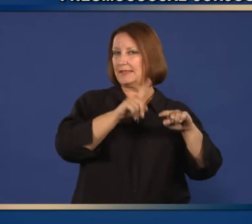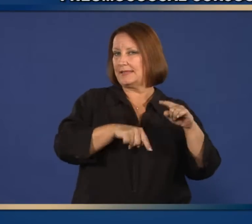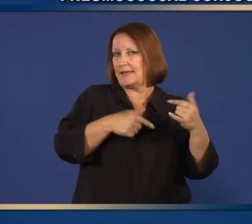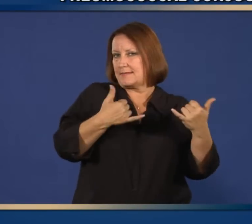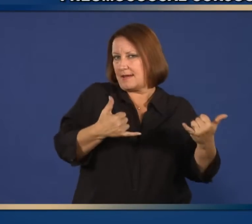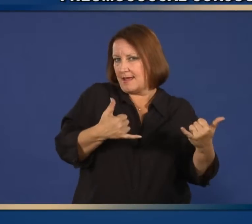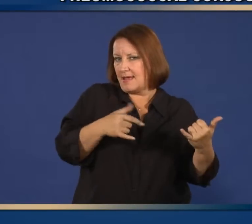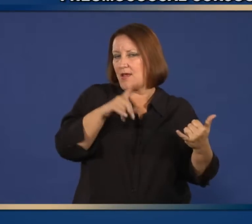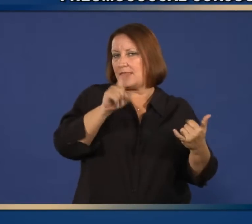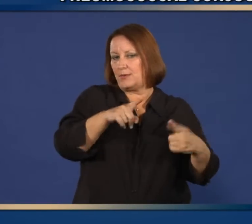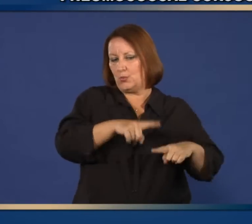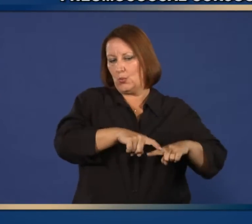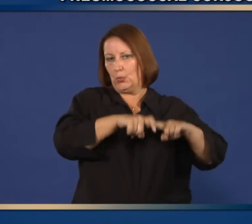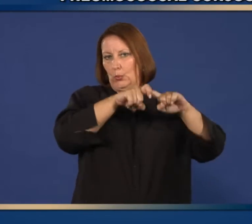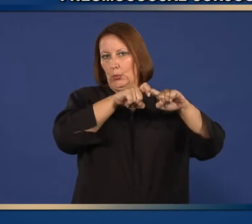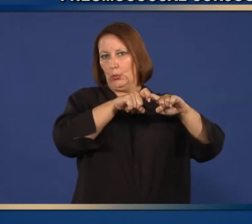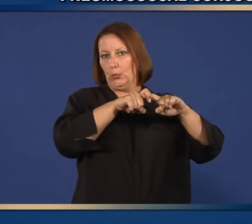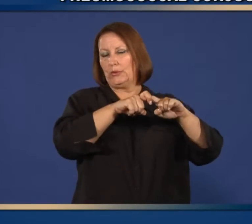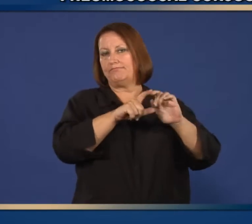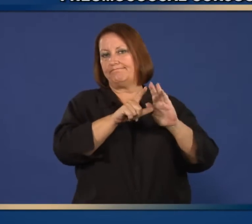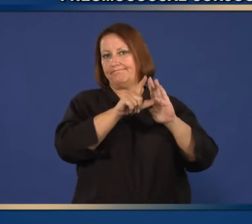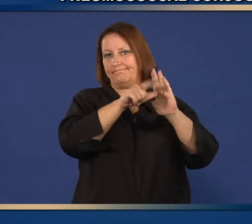wait.